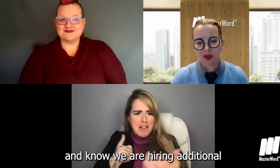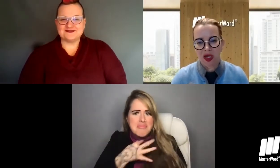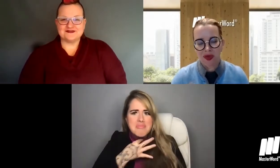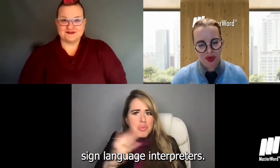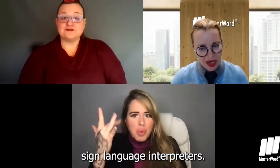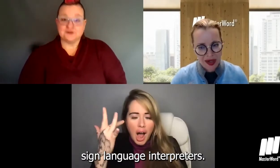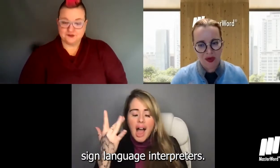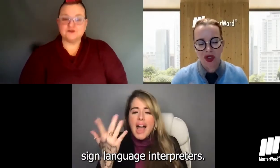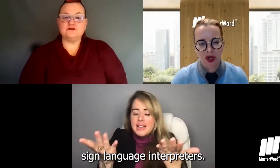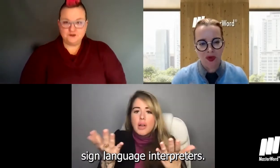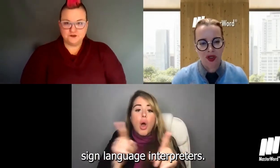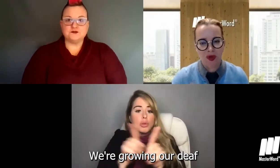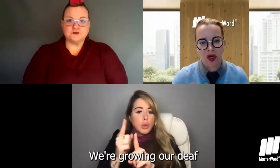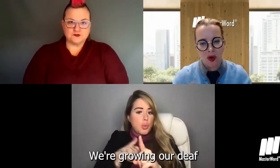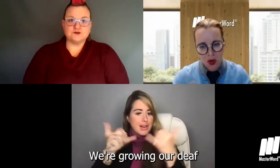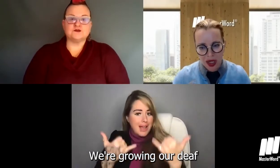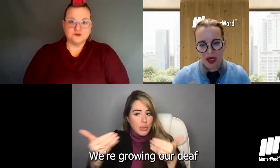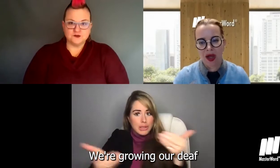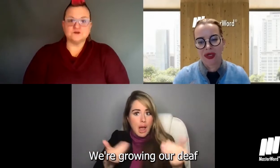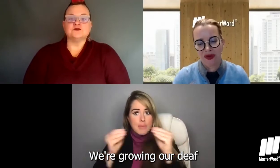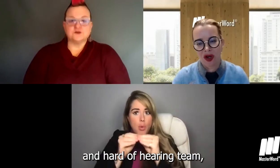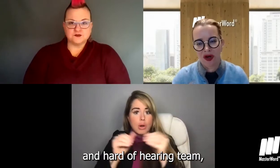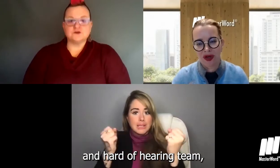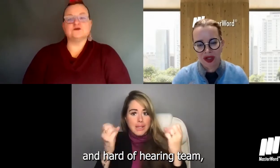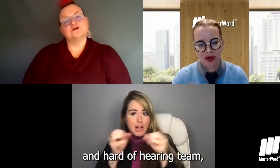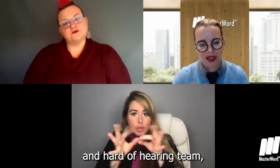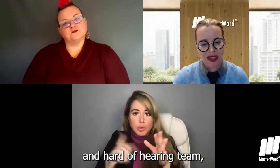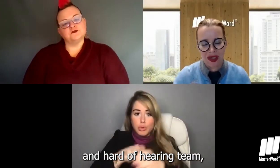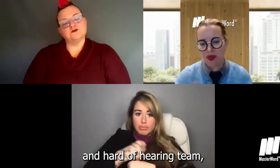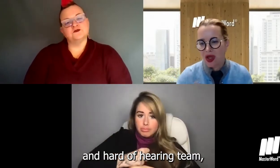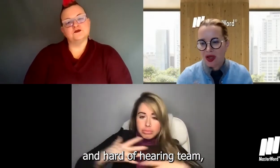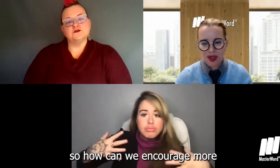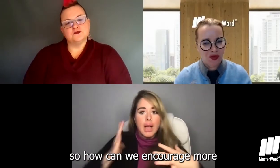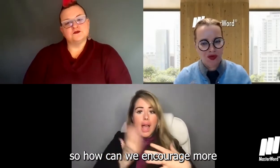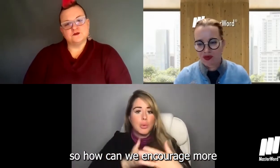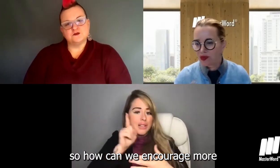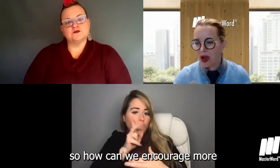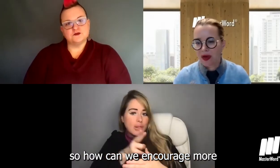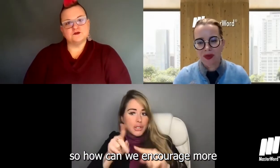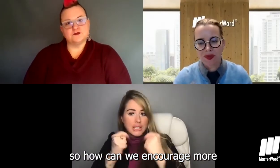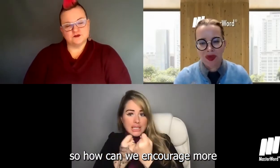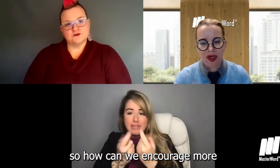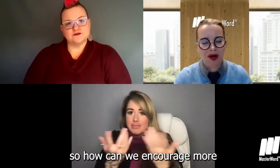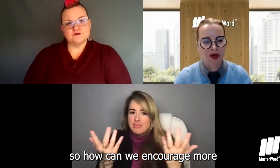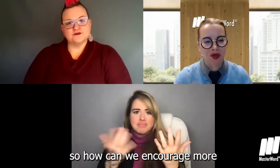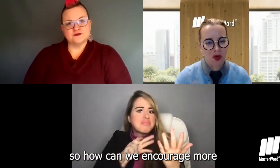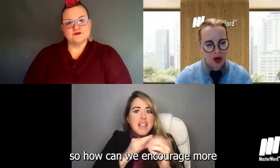sign language interpreters. We're growing our deaf and hard of hearing team. So how can we encourage more